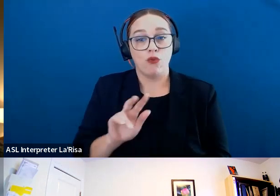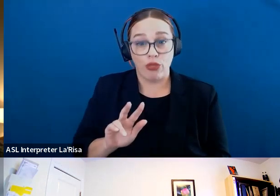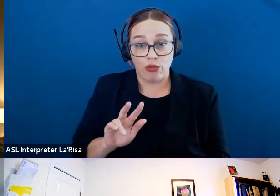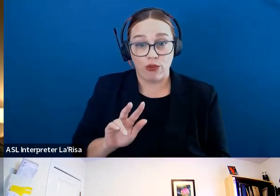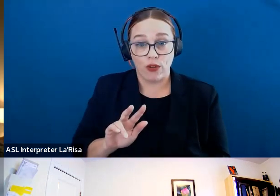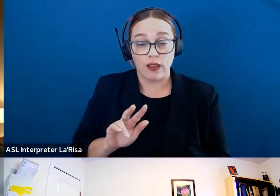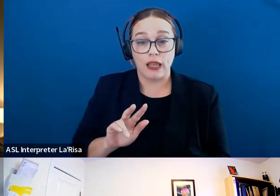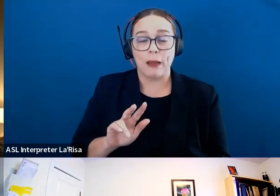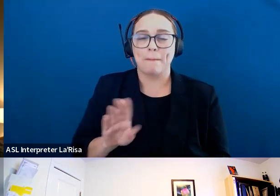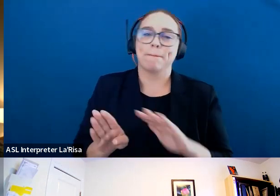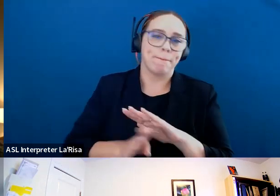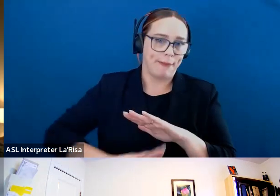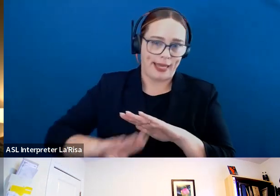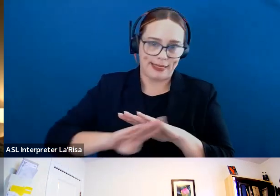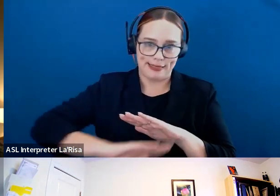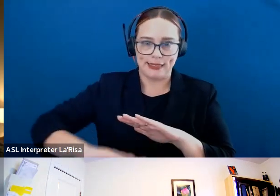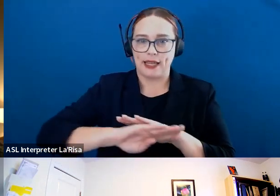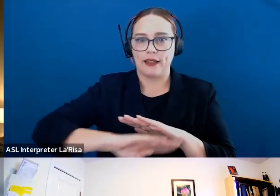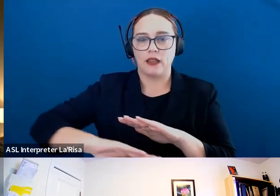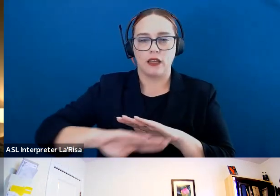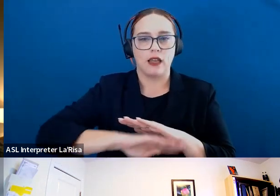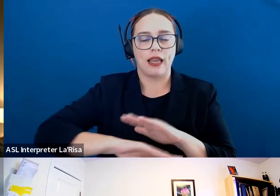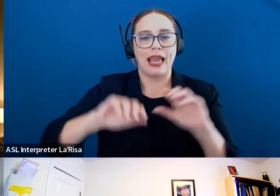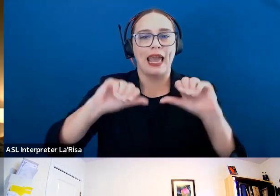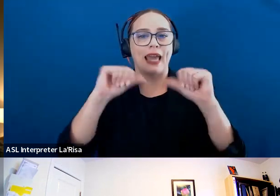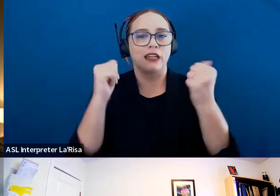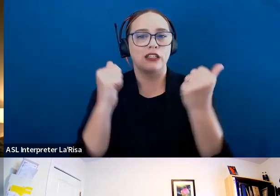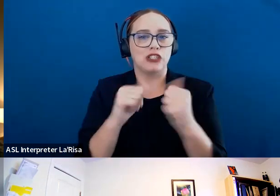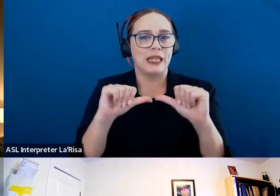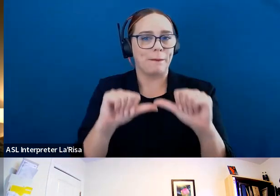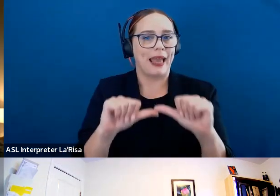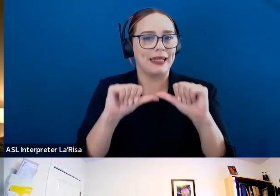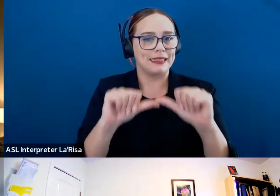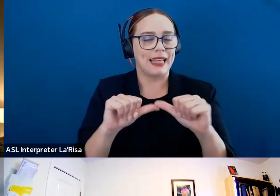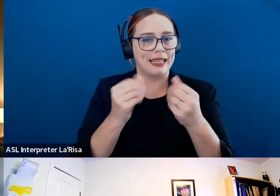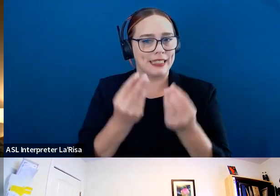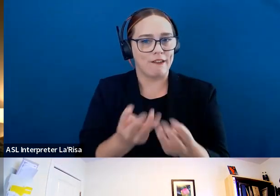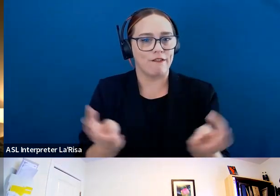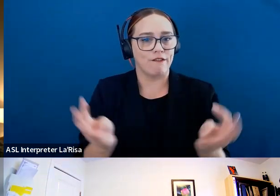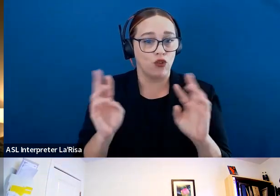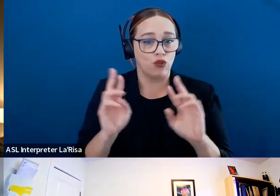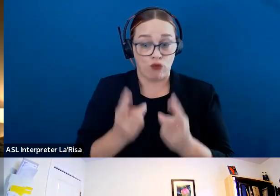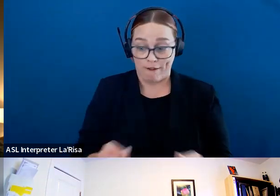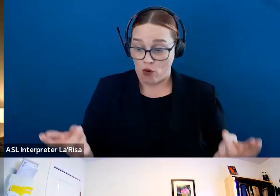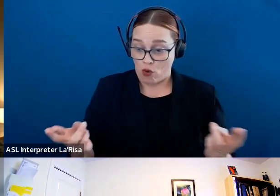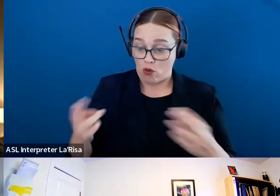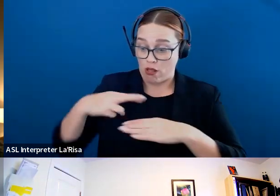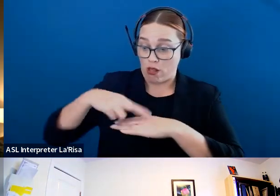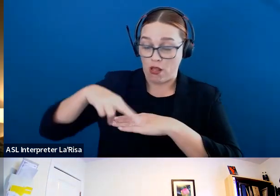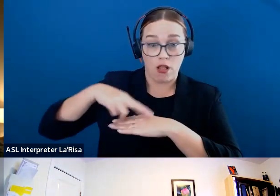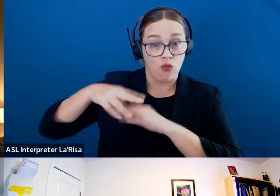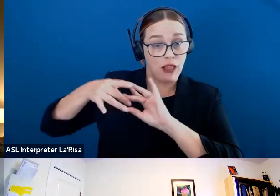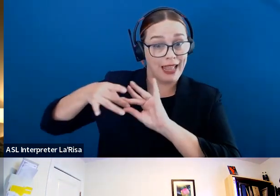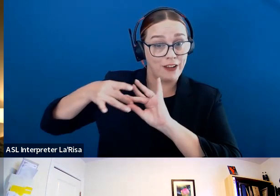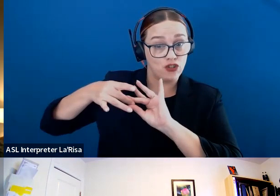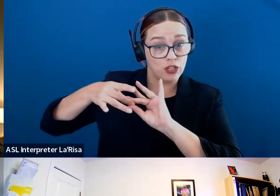is a basic level, which means agency maintains a few referral relationships with local training and education